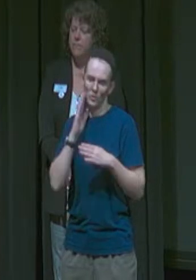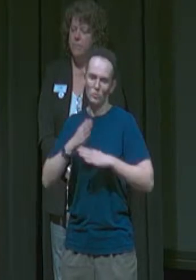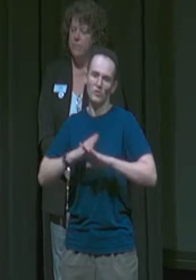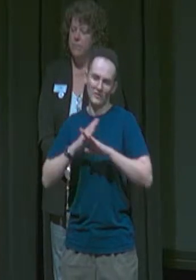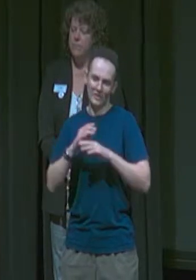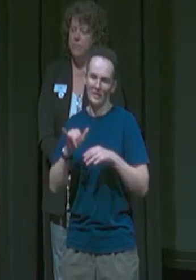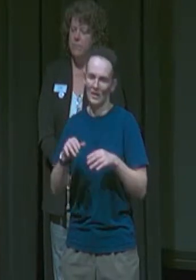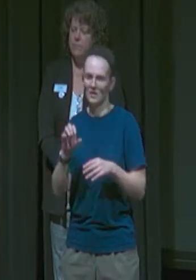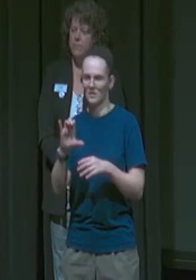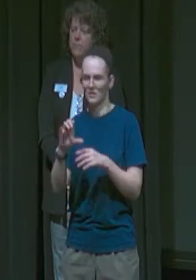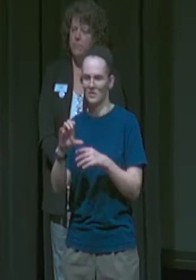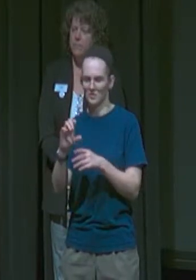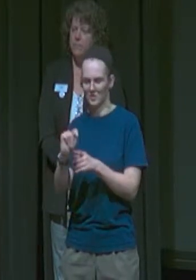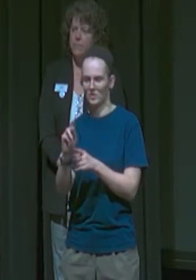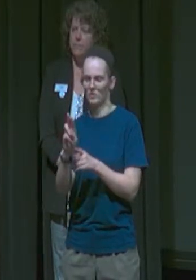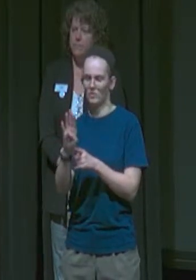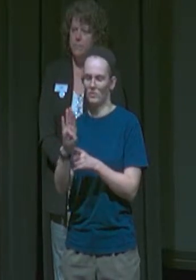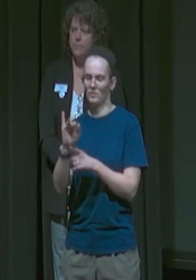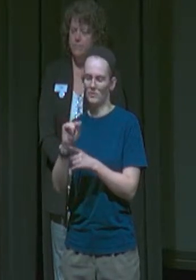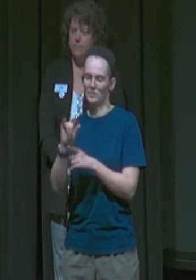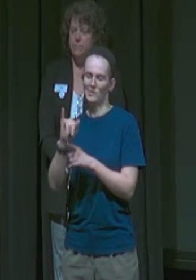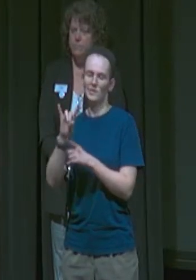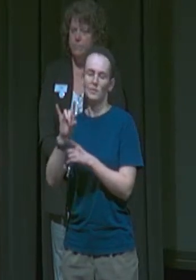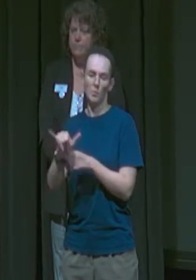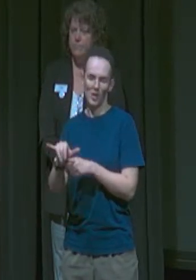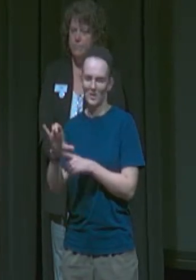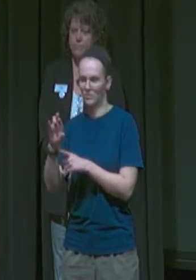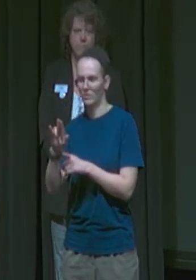and downstream as well.